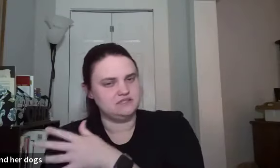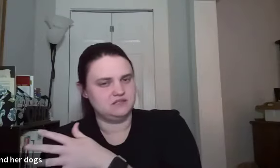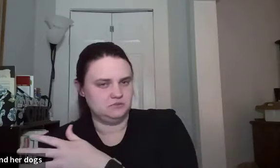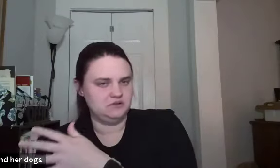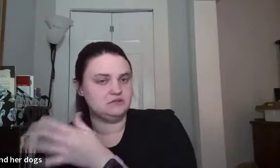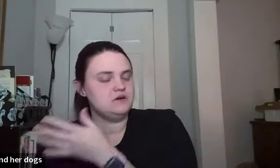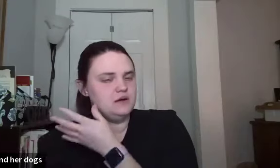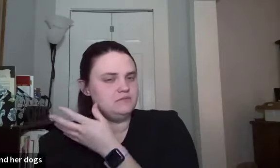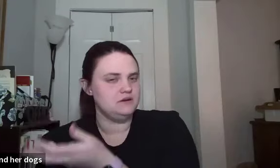signs will be